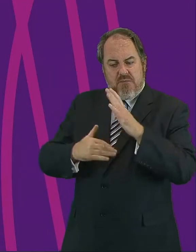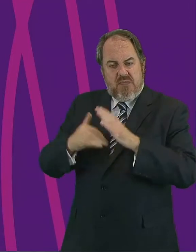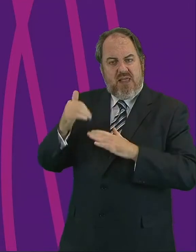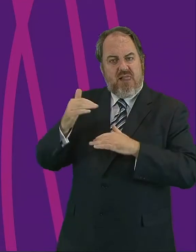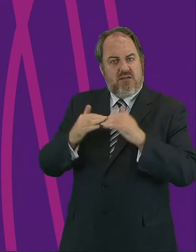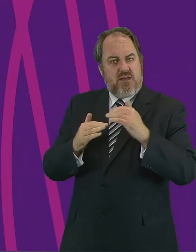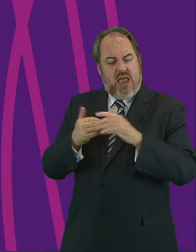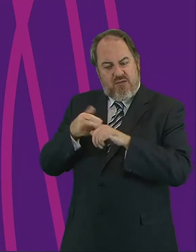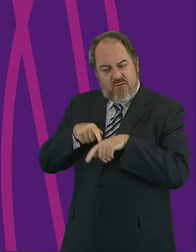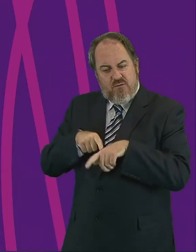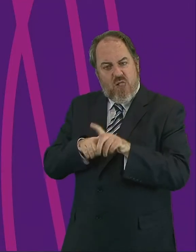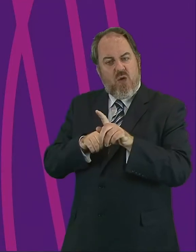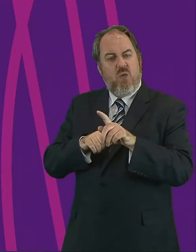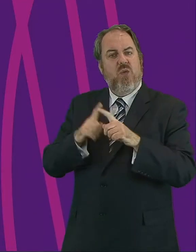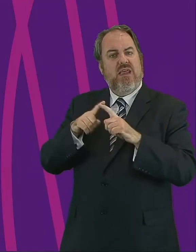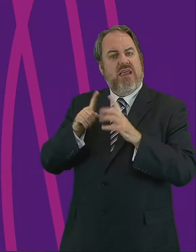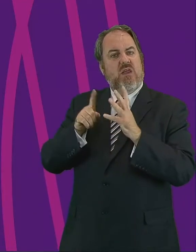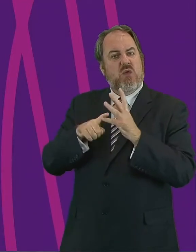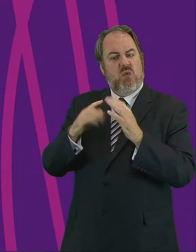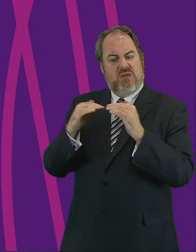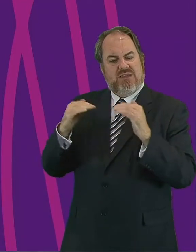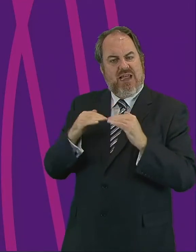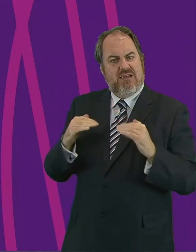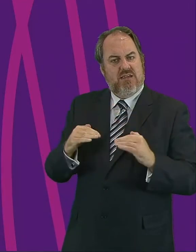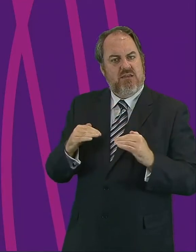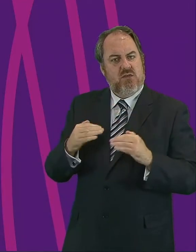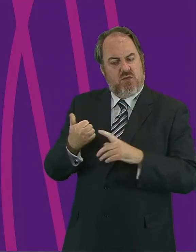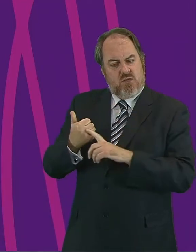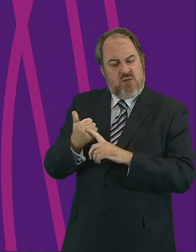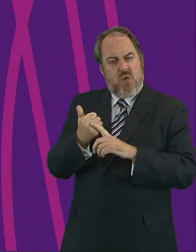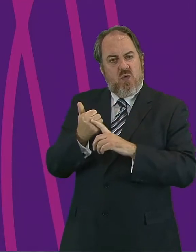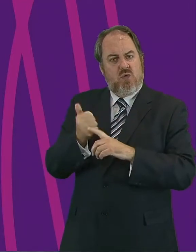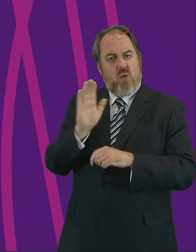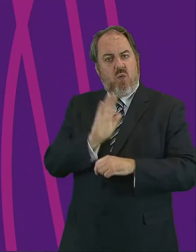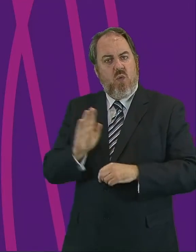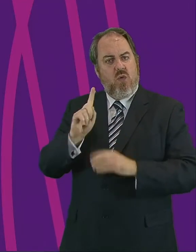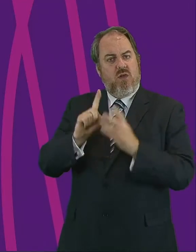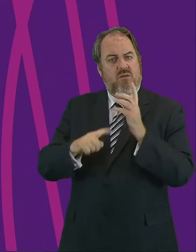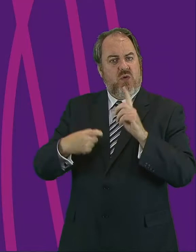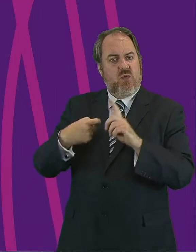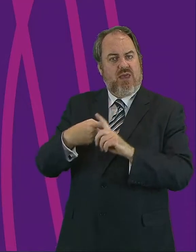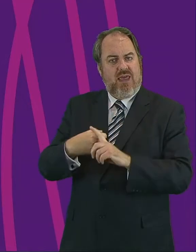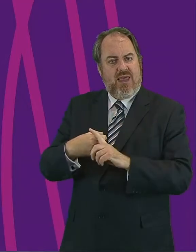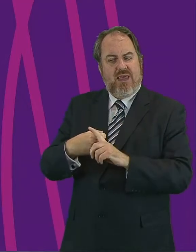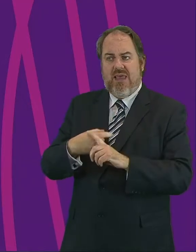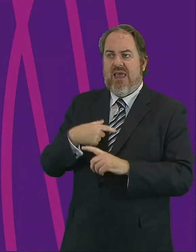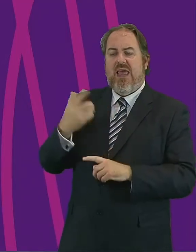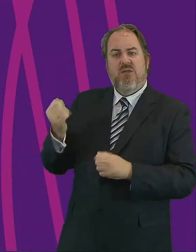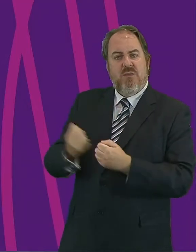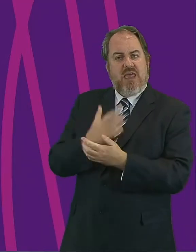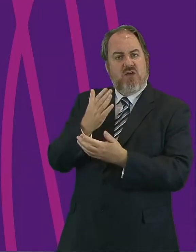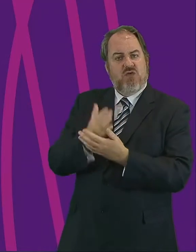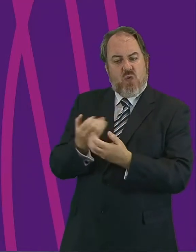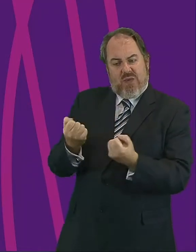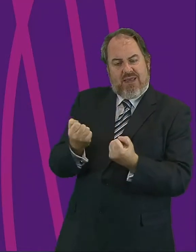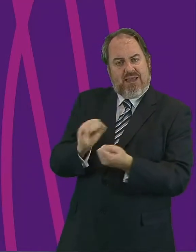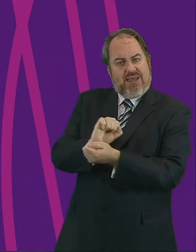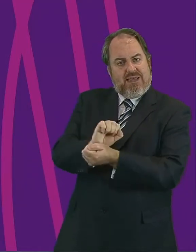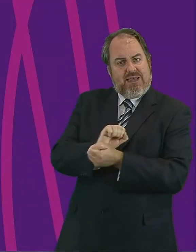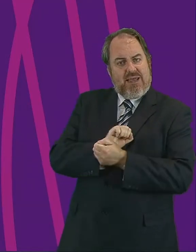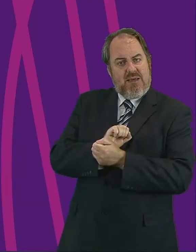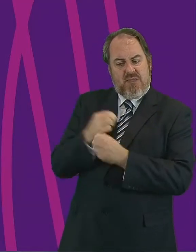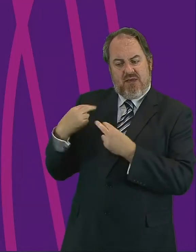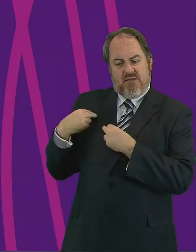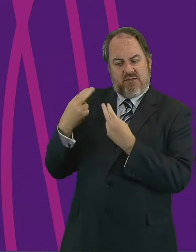standards for our environment across all 4 nations, and of course in relation to devolved issues, and to try to ensure that the common